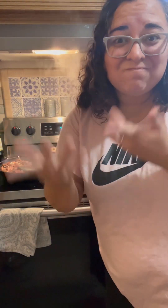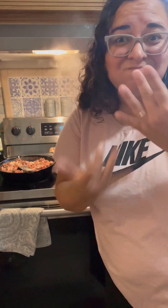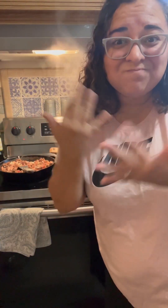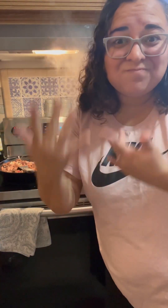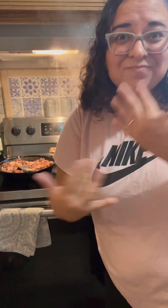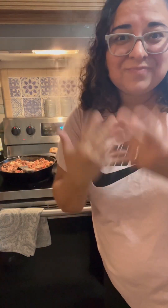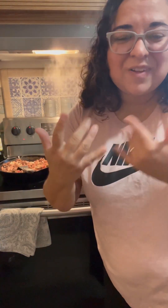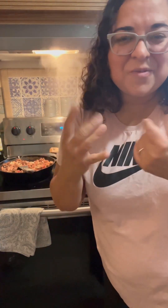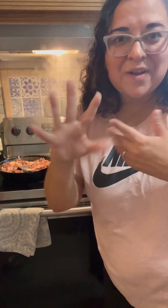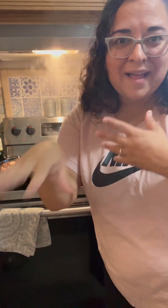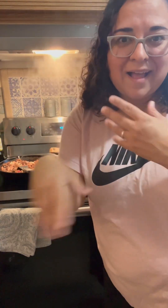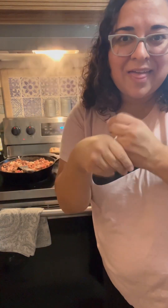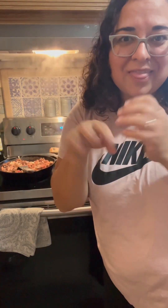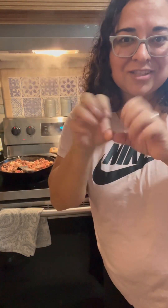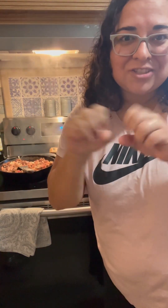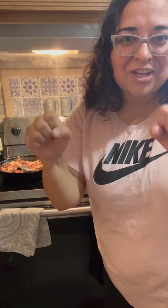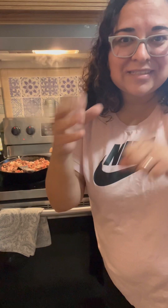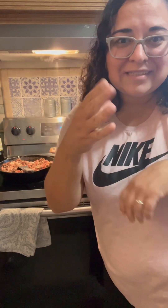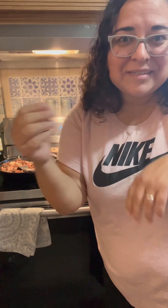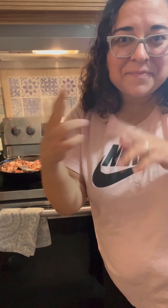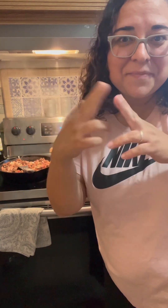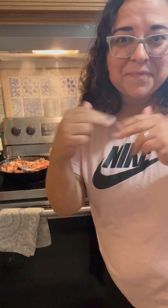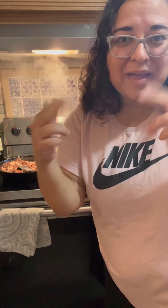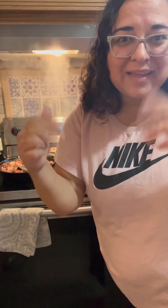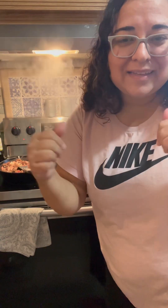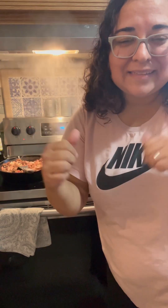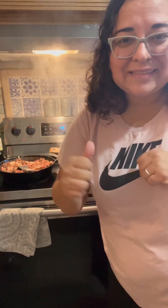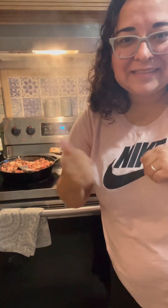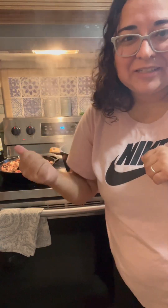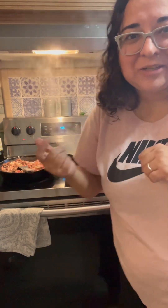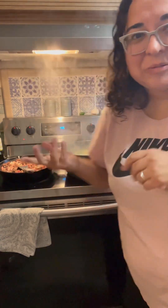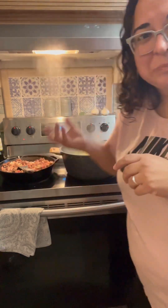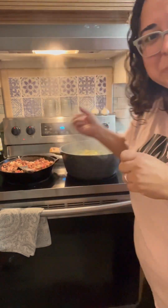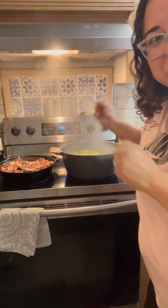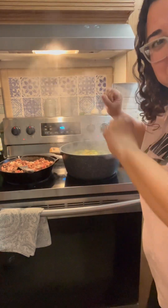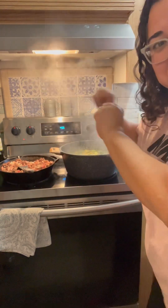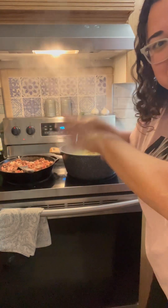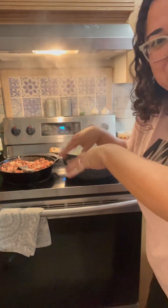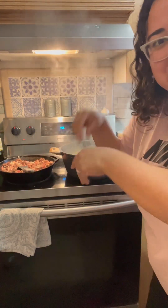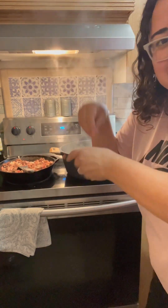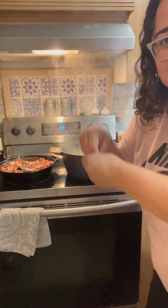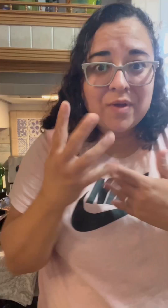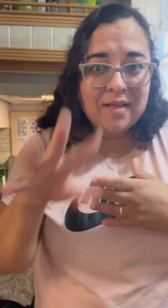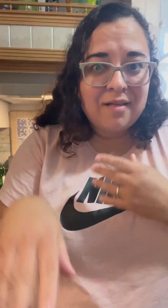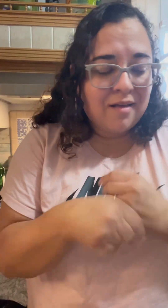Just stir it up real good. I've got my sausage, bacon, and onion there on the side.